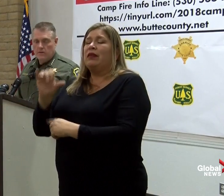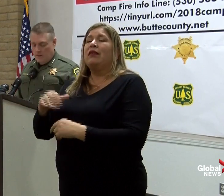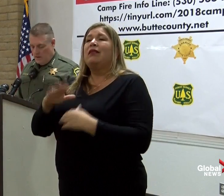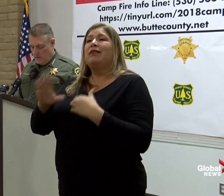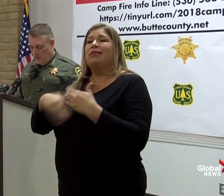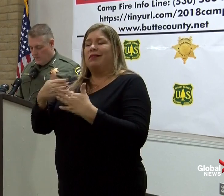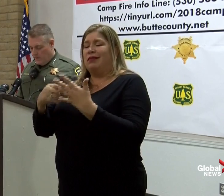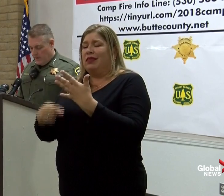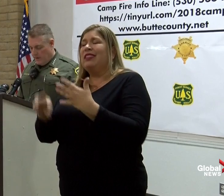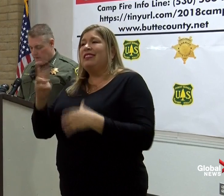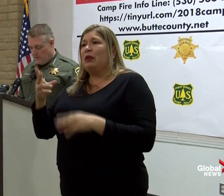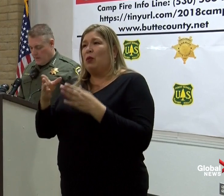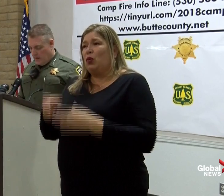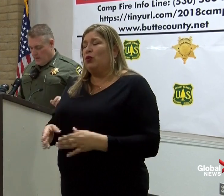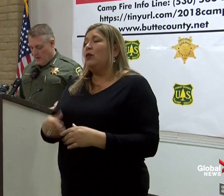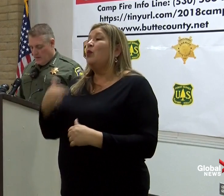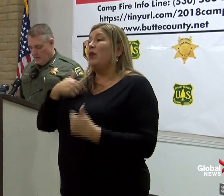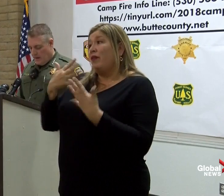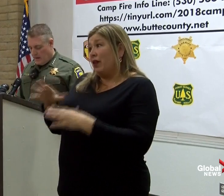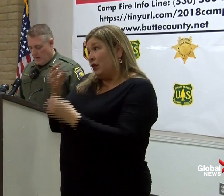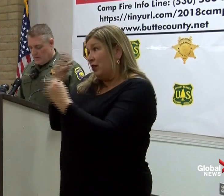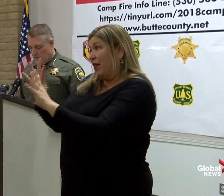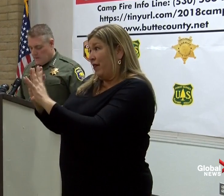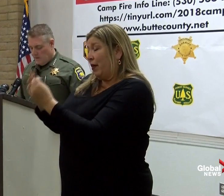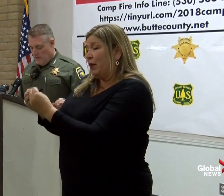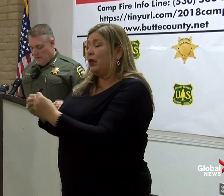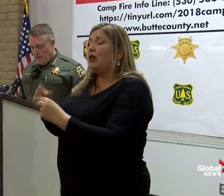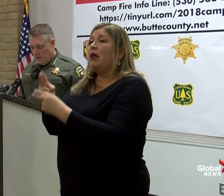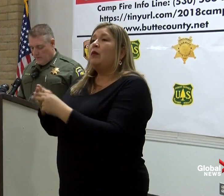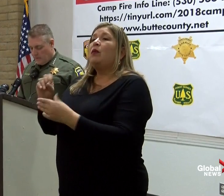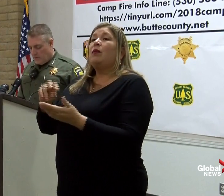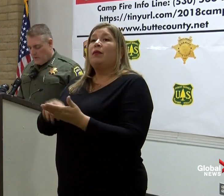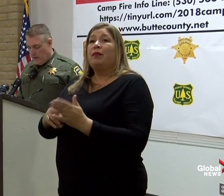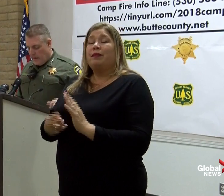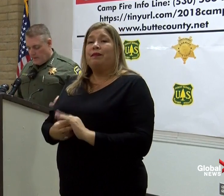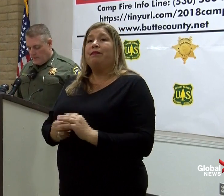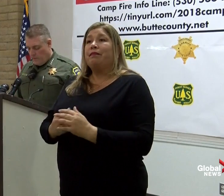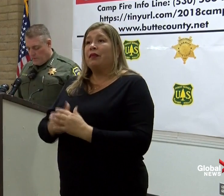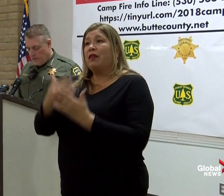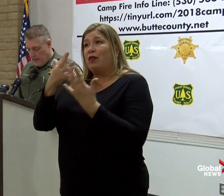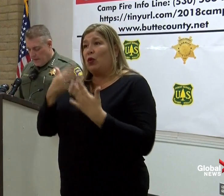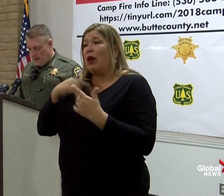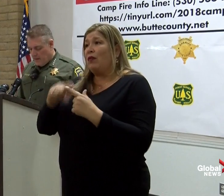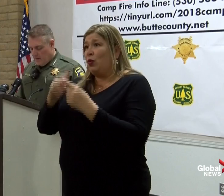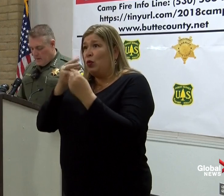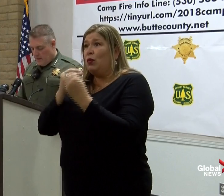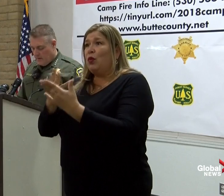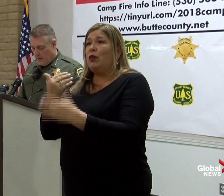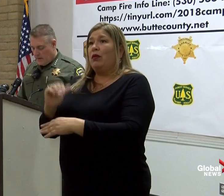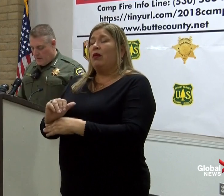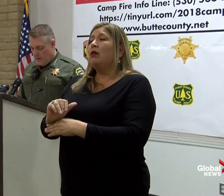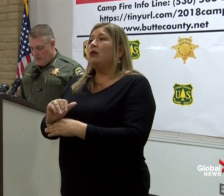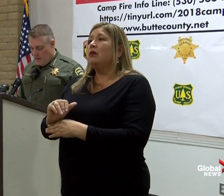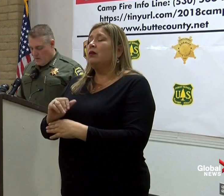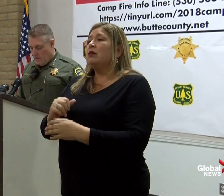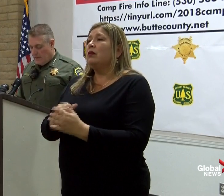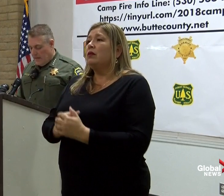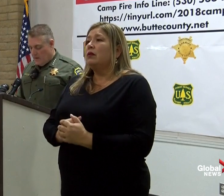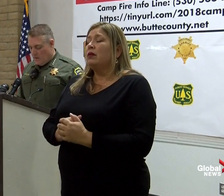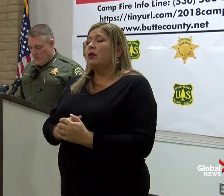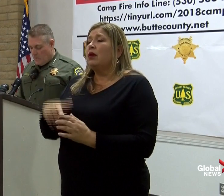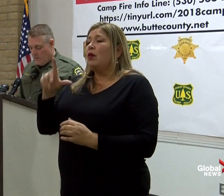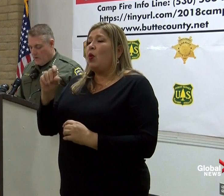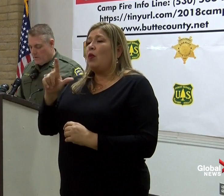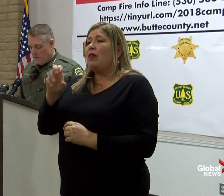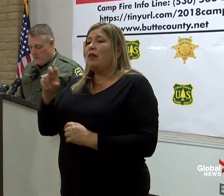and notify the next of kin in that case, and so unfortunately I have to report tonight that